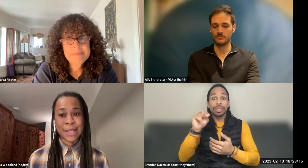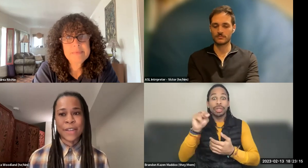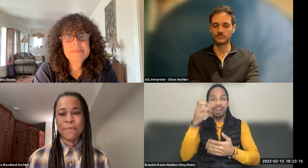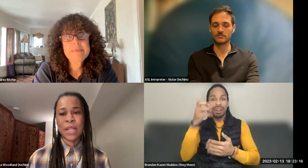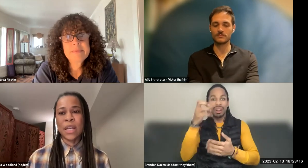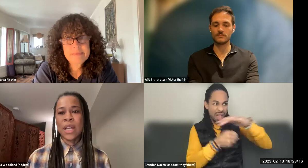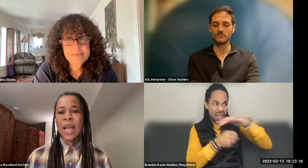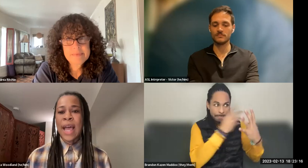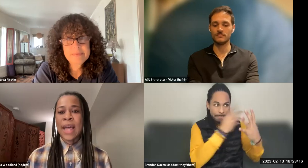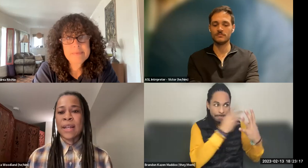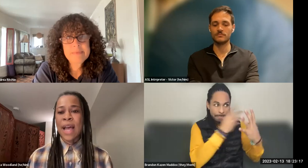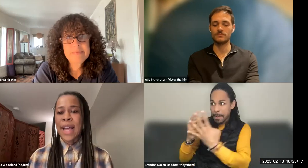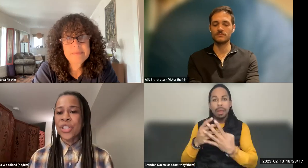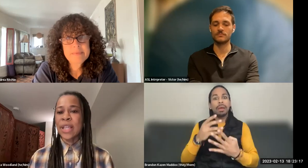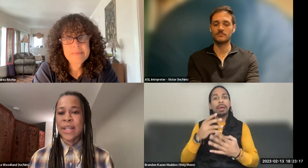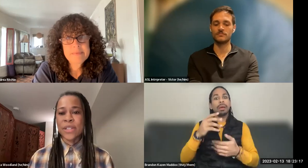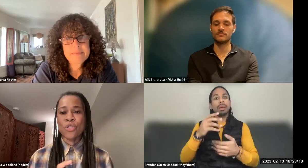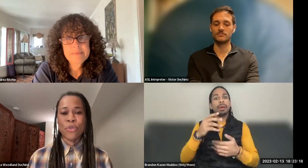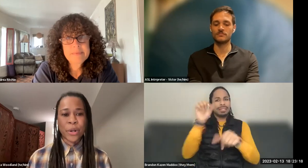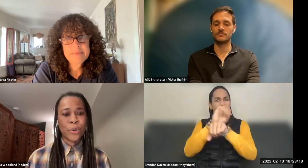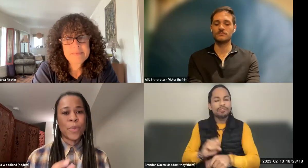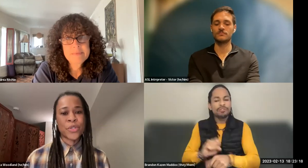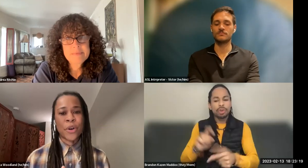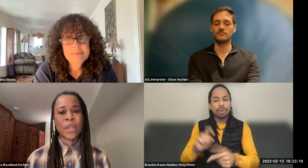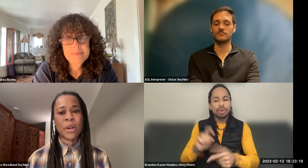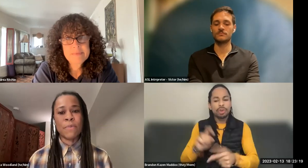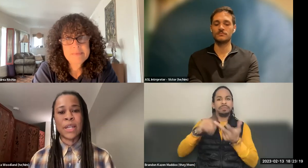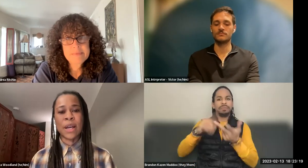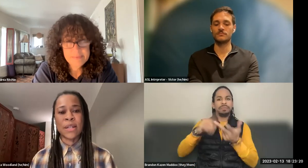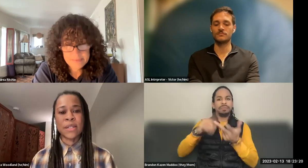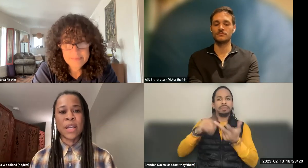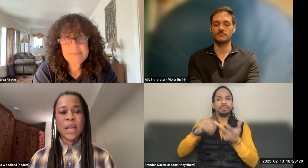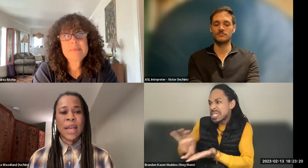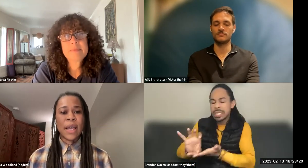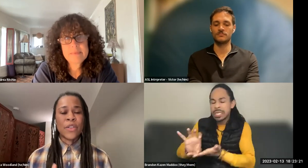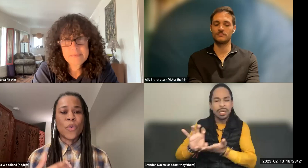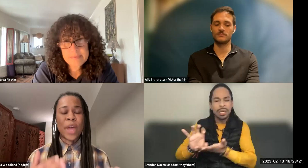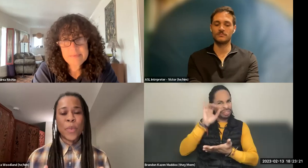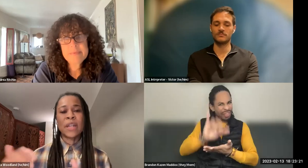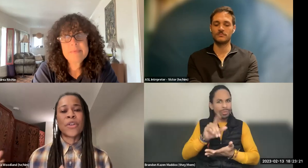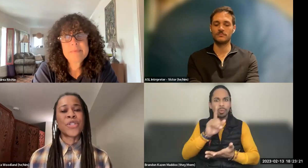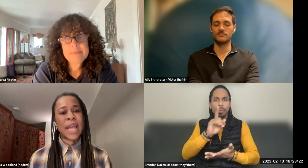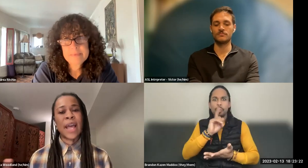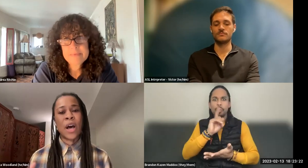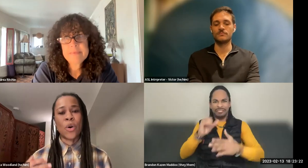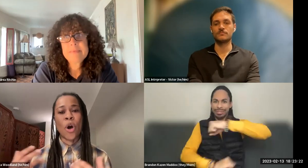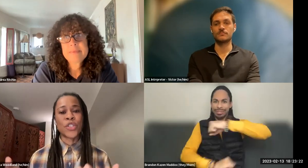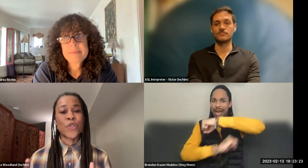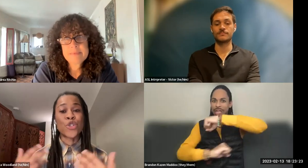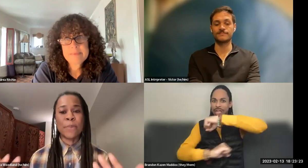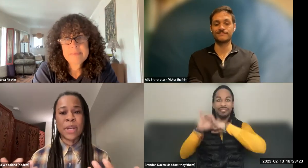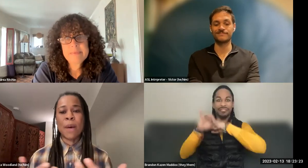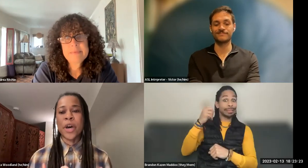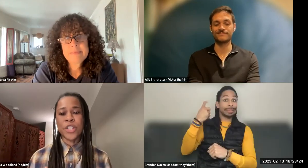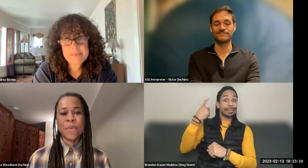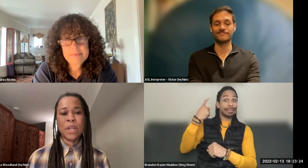genocide, and enslavement. And I actually think it's critical that we start there, because then we can understand how calls